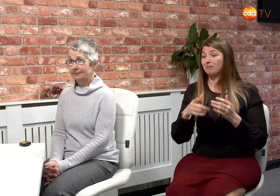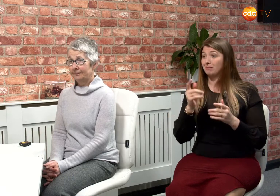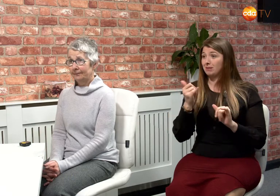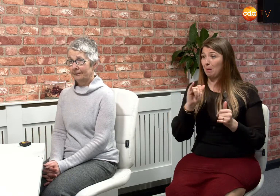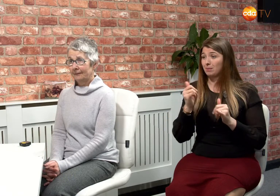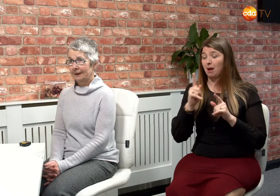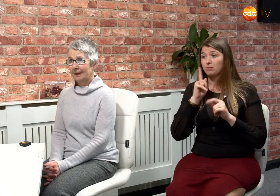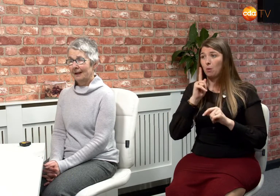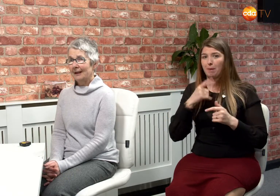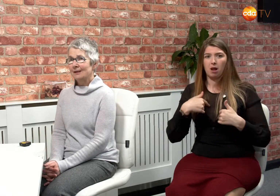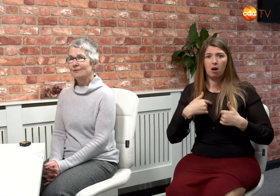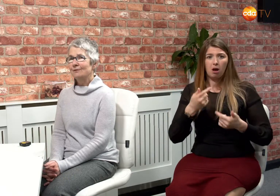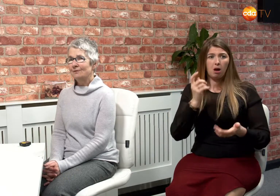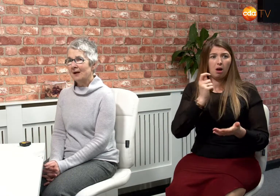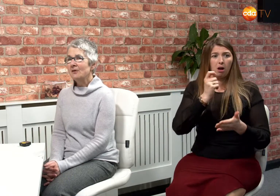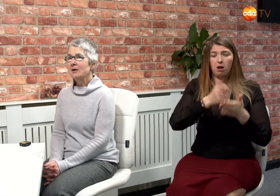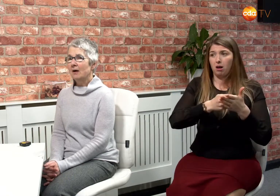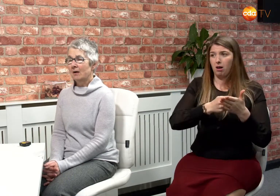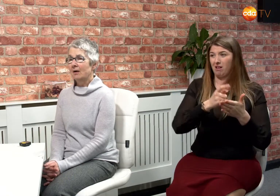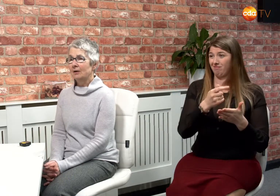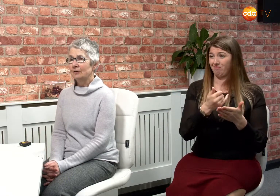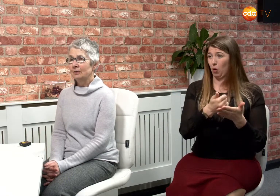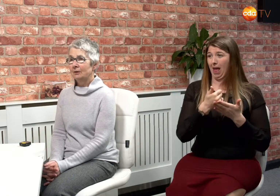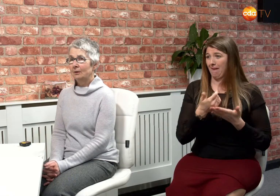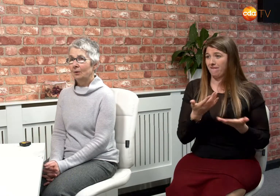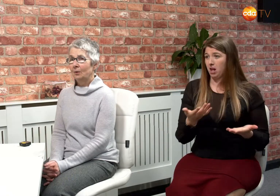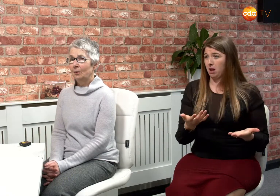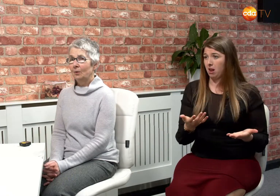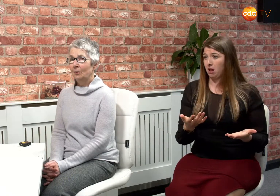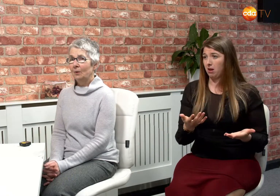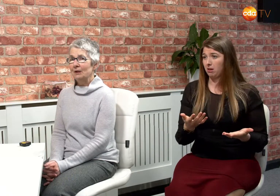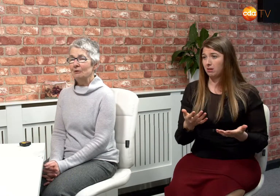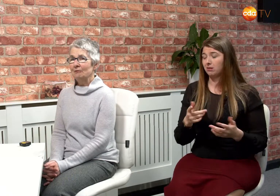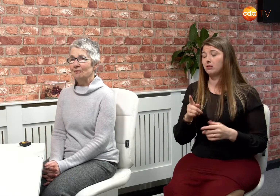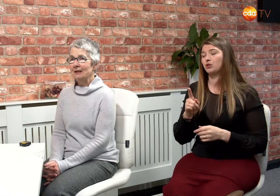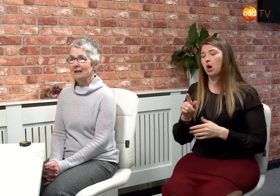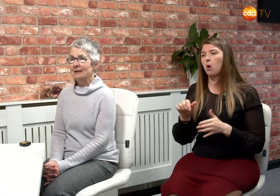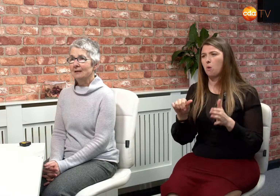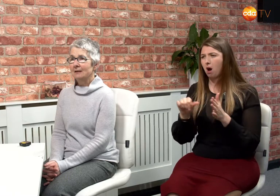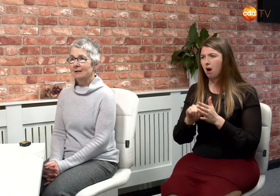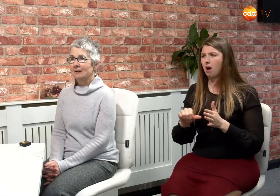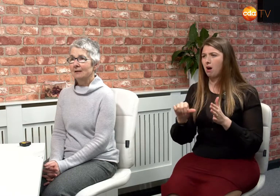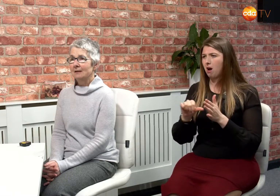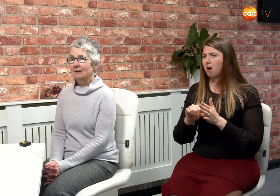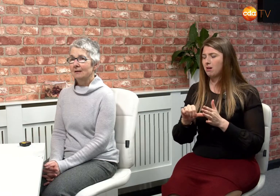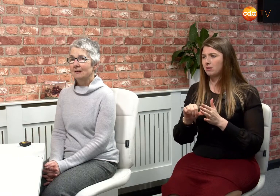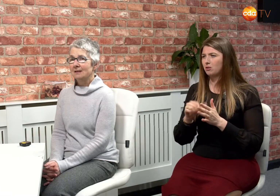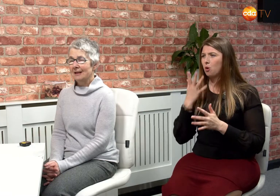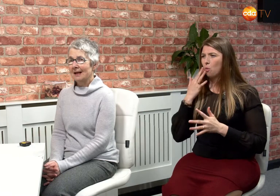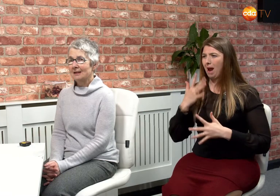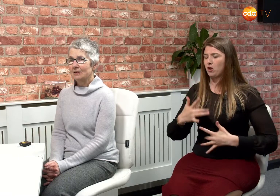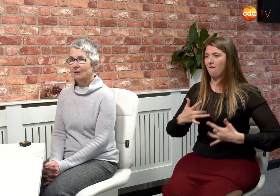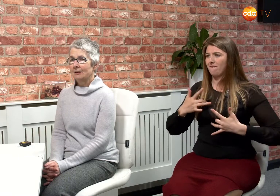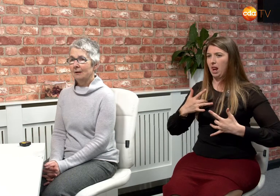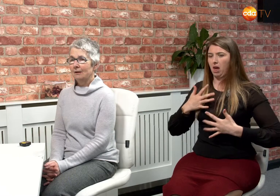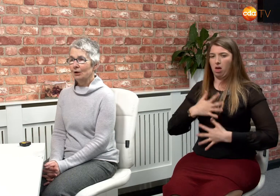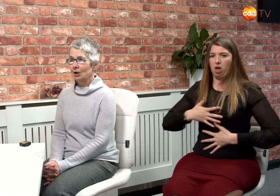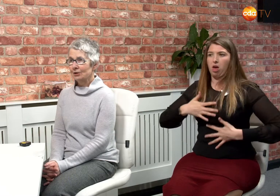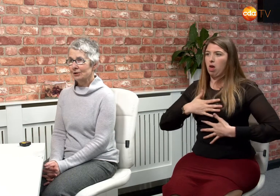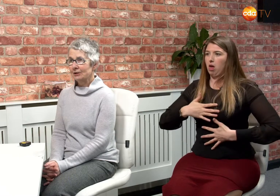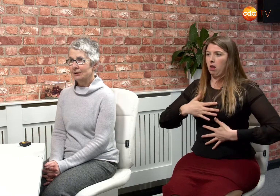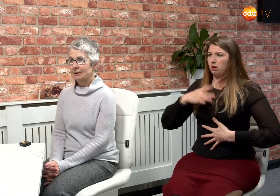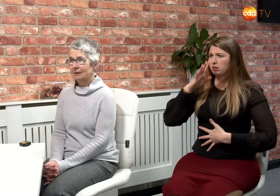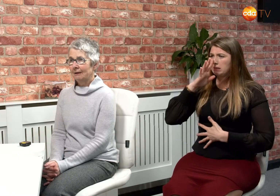help. It's very hard when you're feeling sad